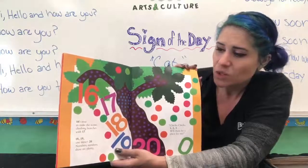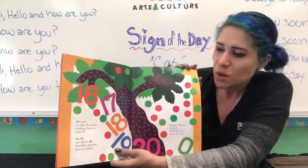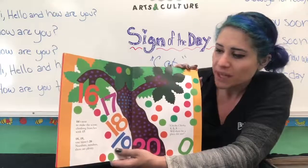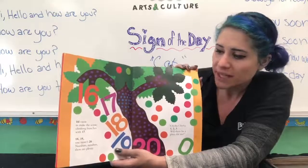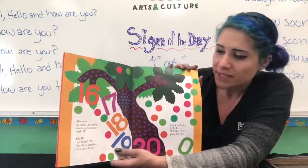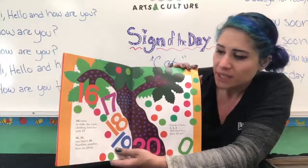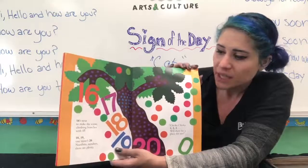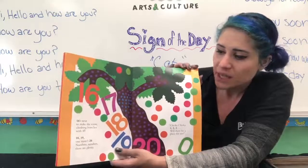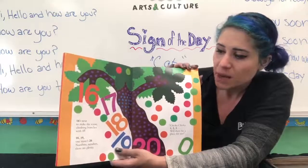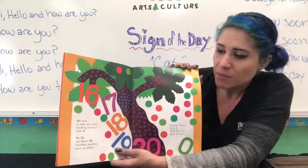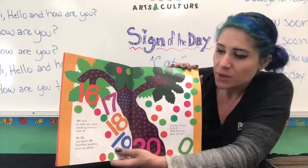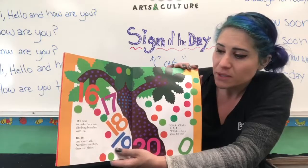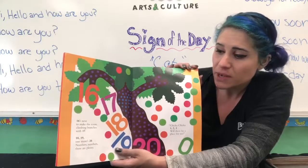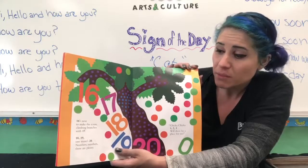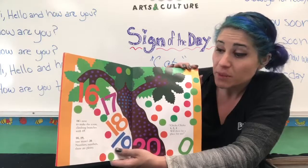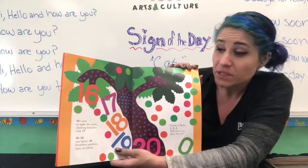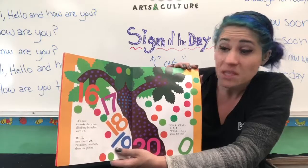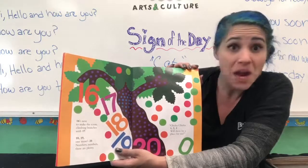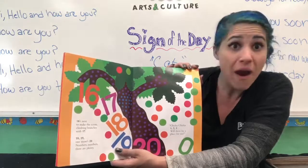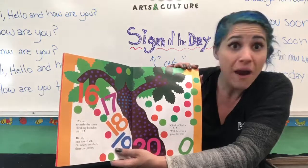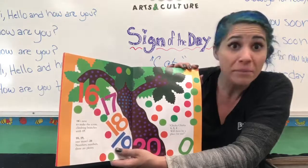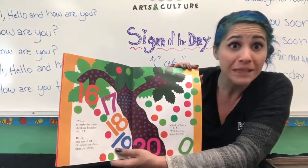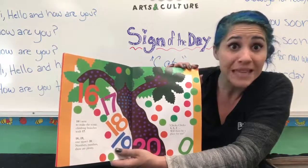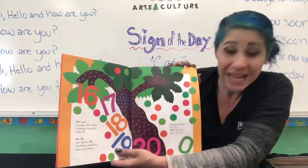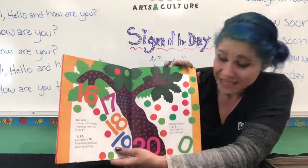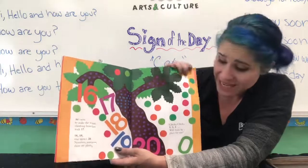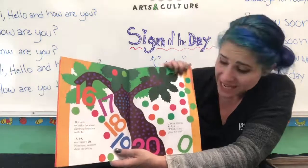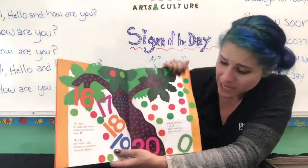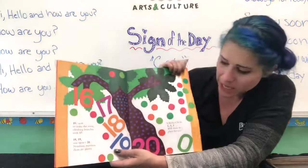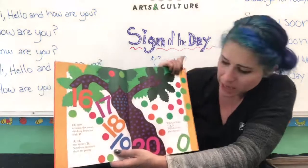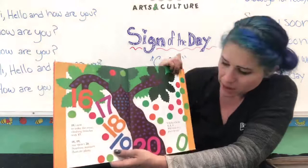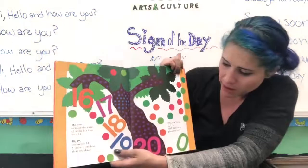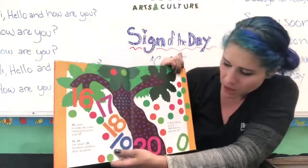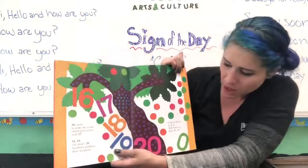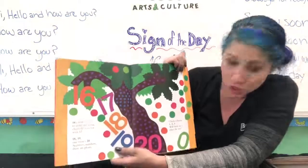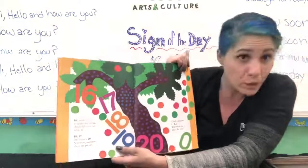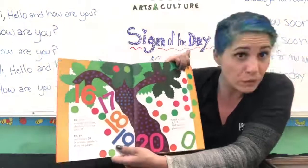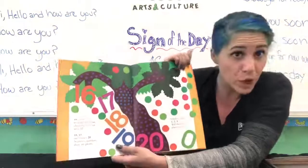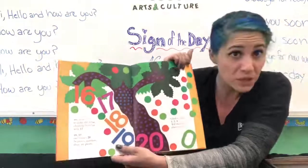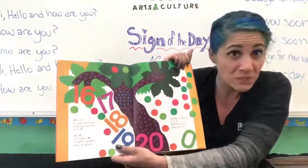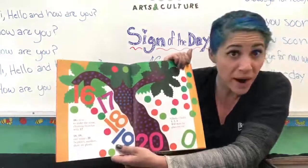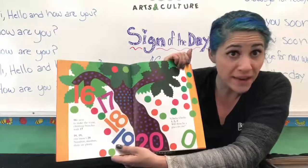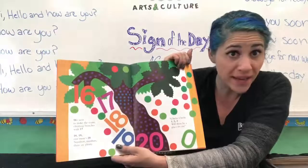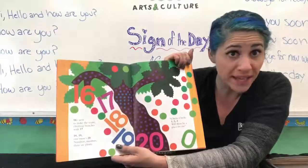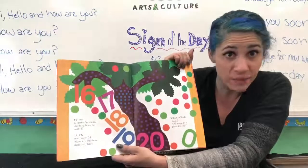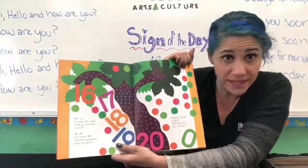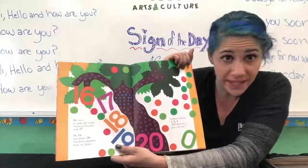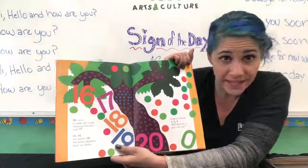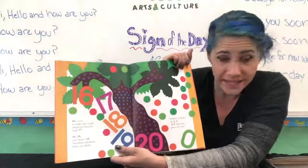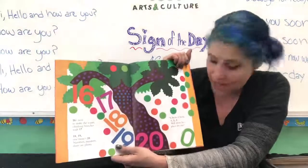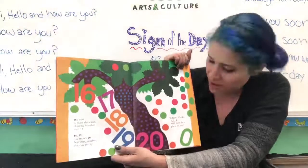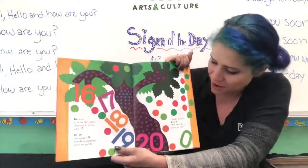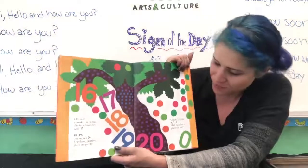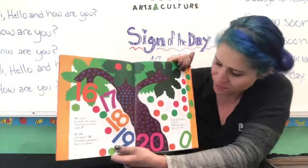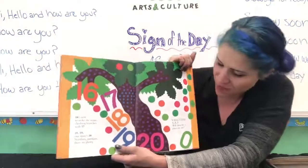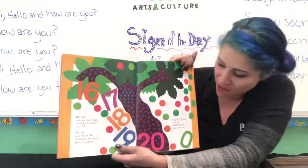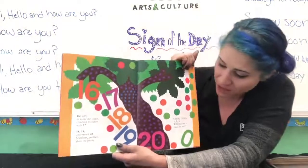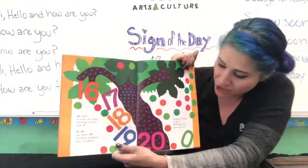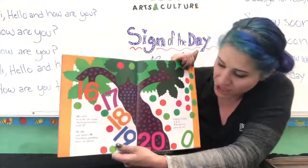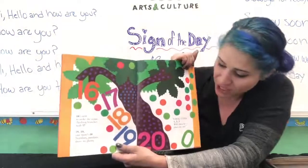20. Numbers, numbers, there are plenty. Do we know this part yet? Can we say it together? Chicka